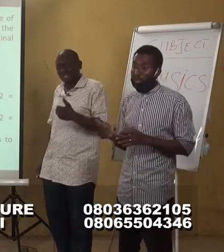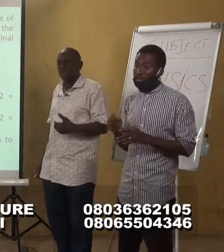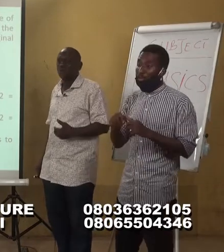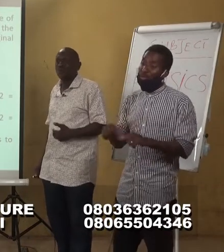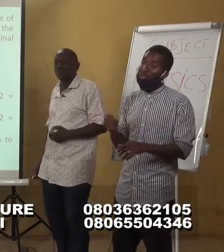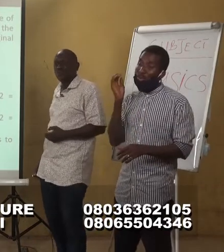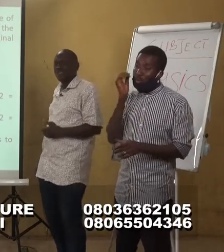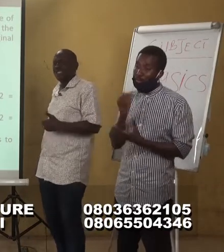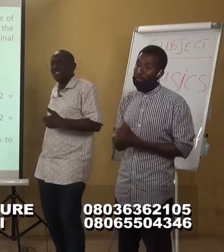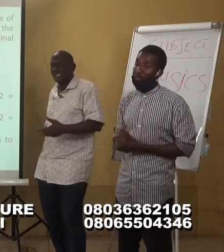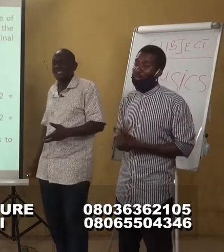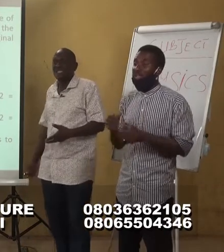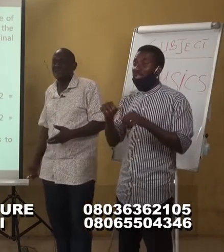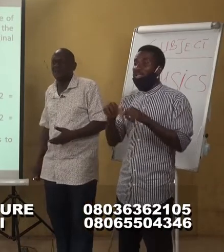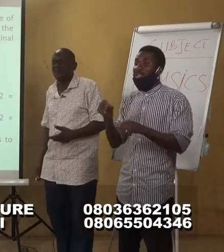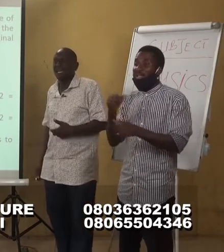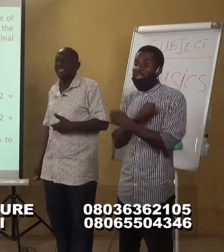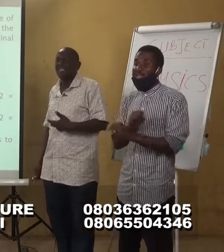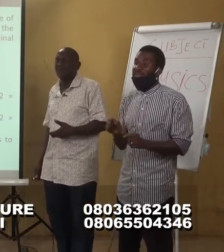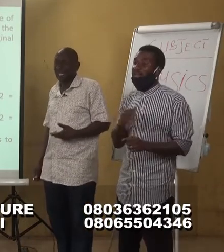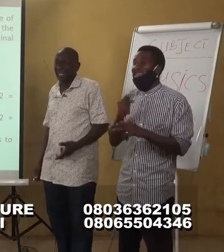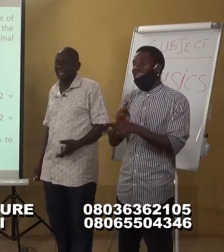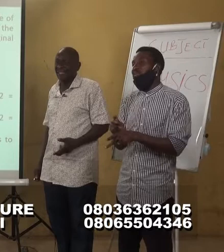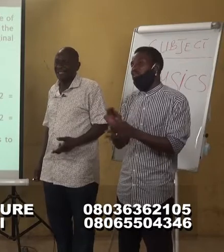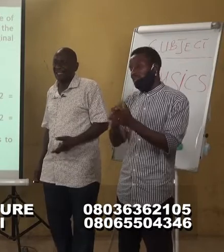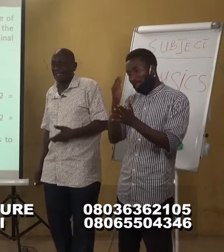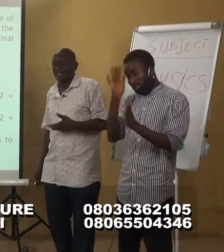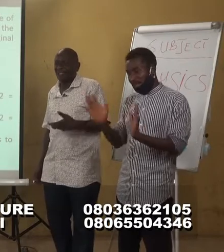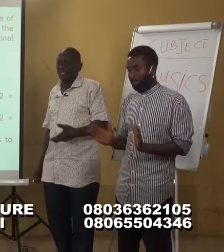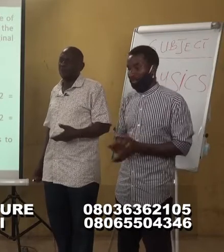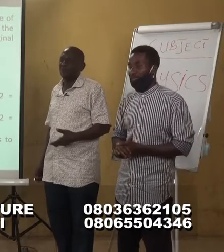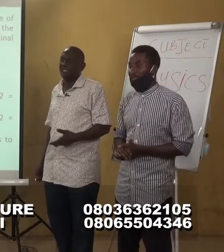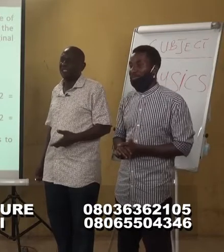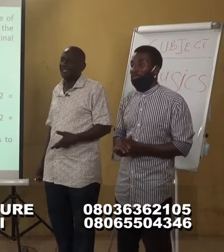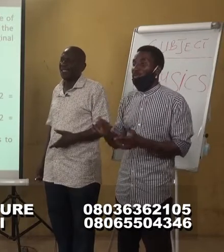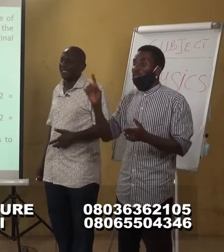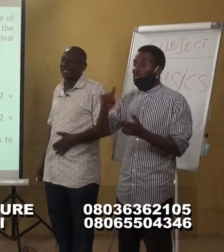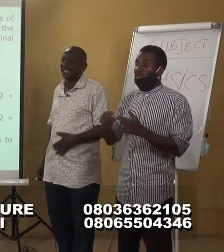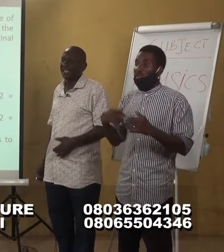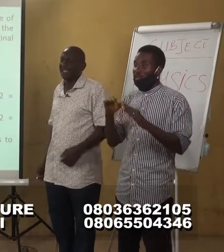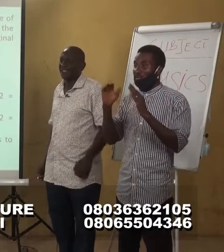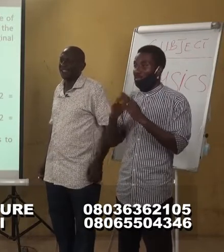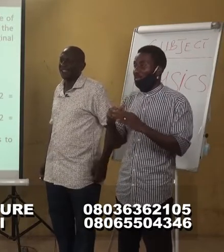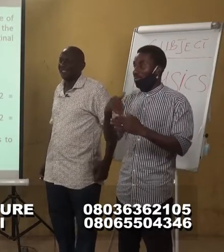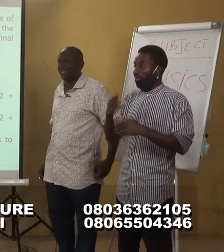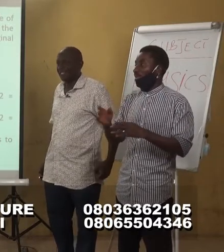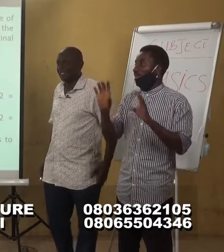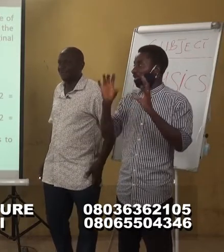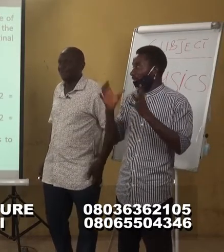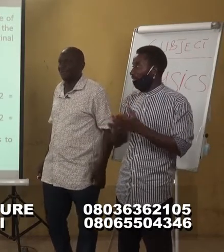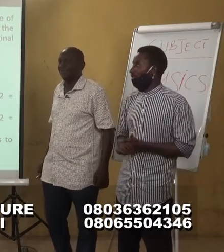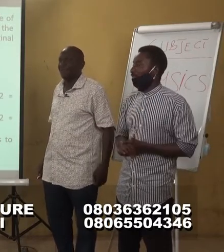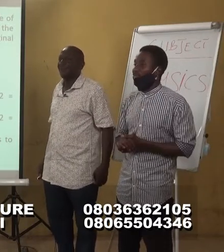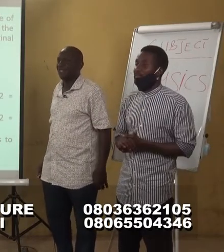to stay home, stay safe, and keep learning till we meet in the next